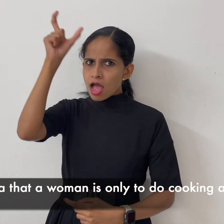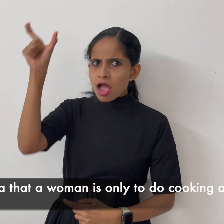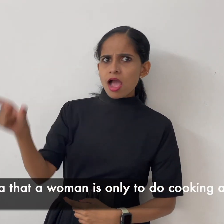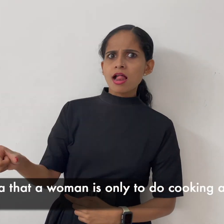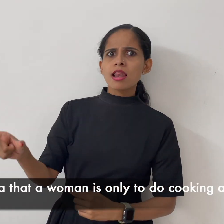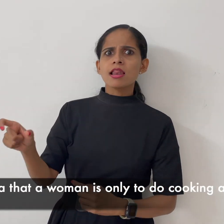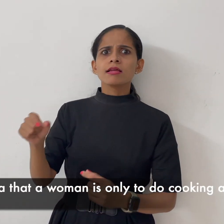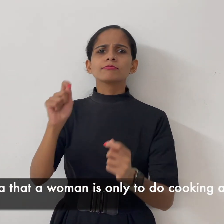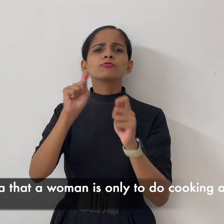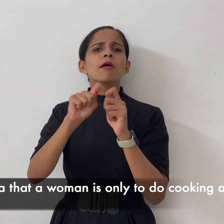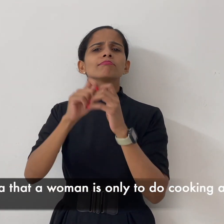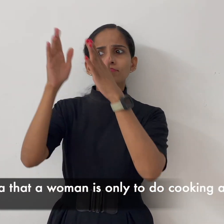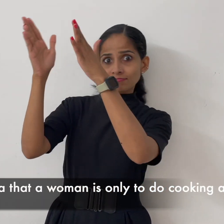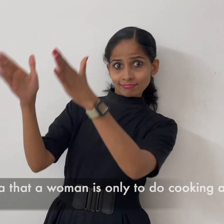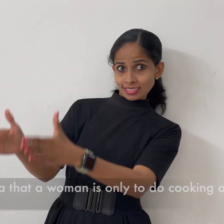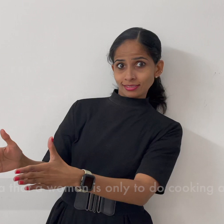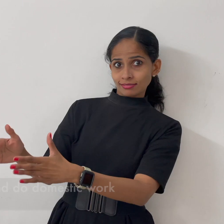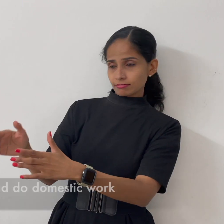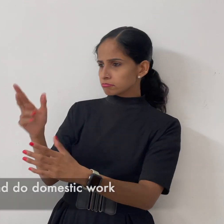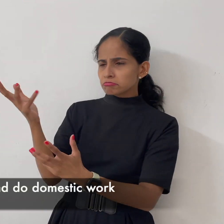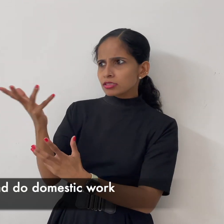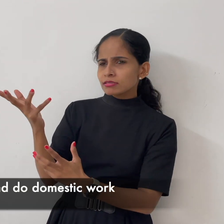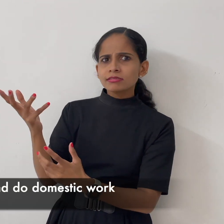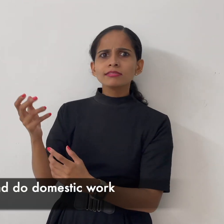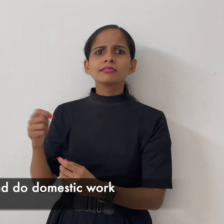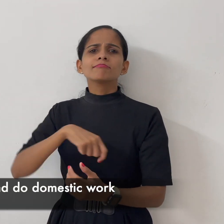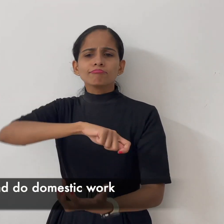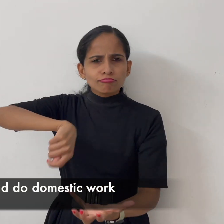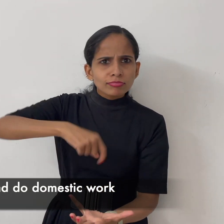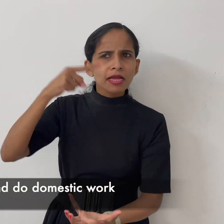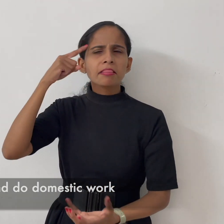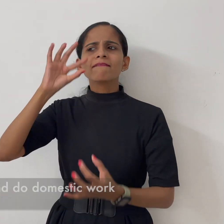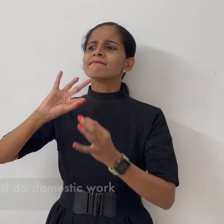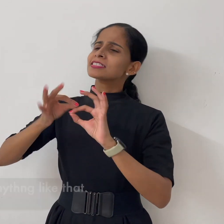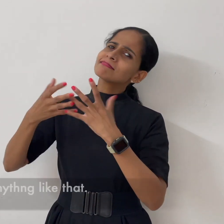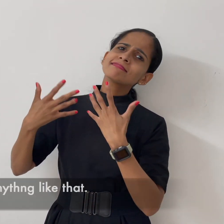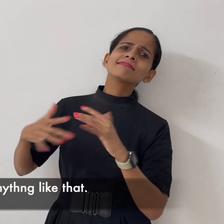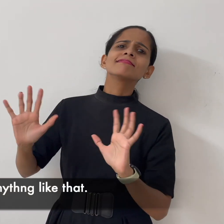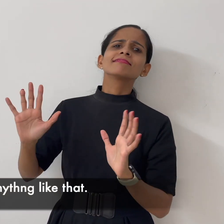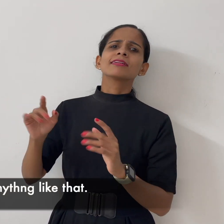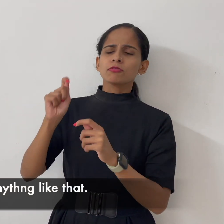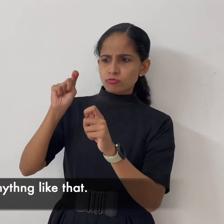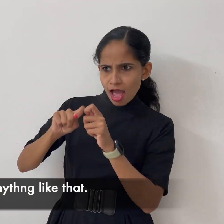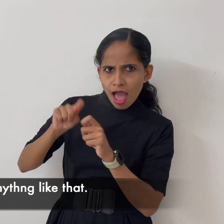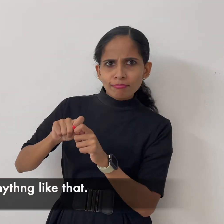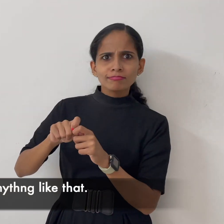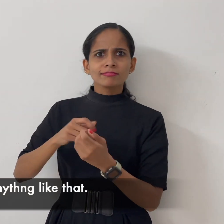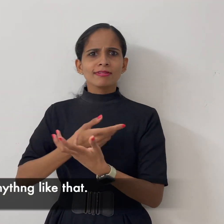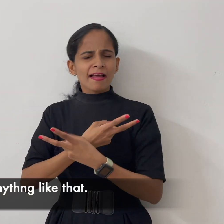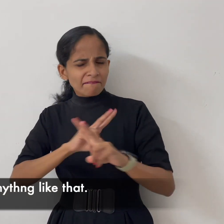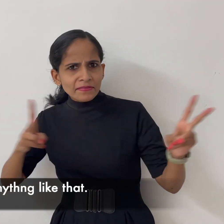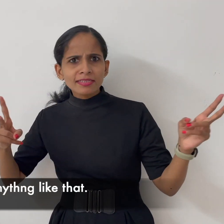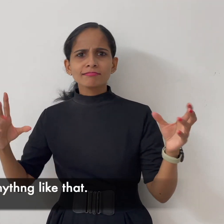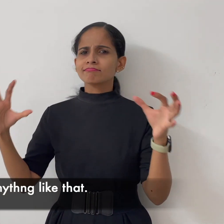and stay at home and do domestic work and not go out or anything like that.